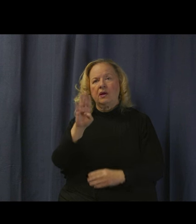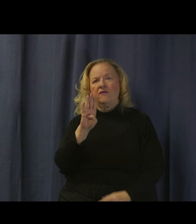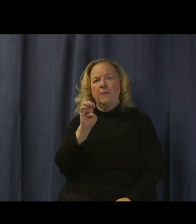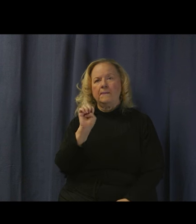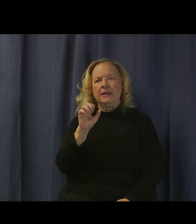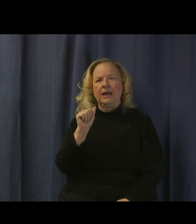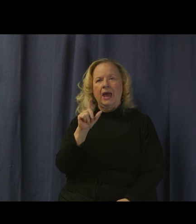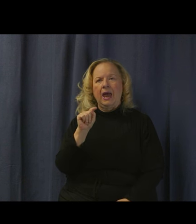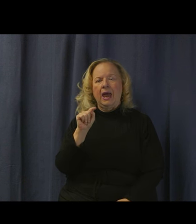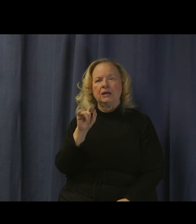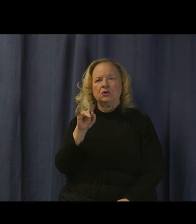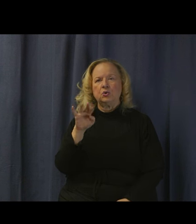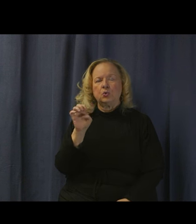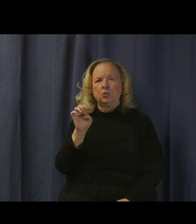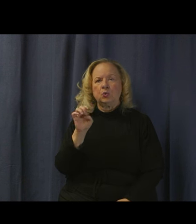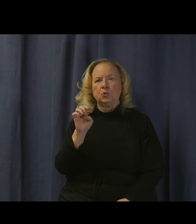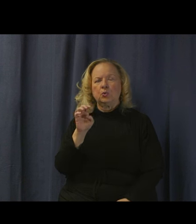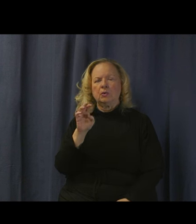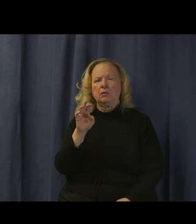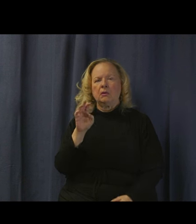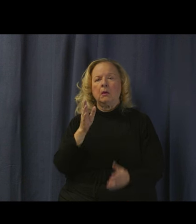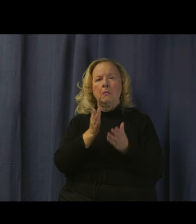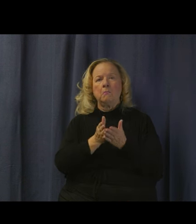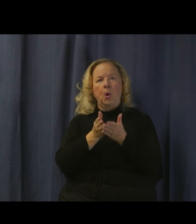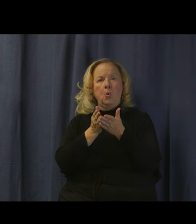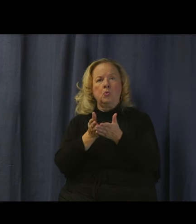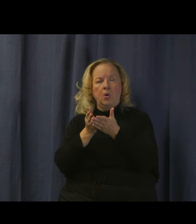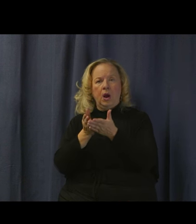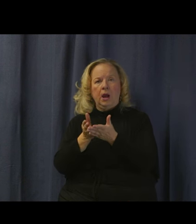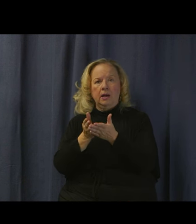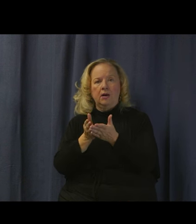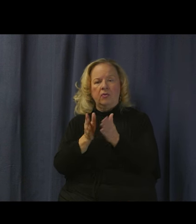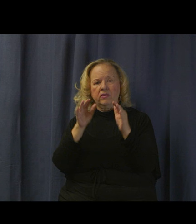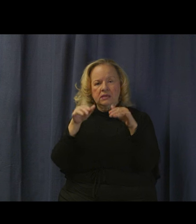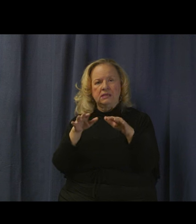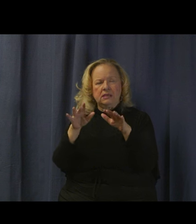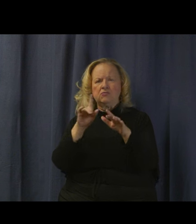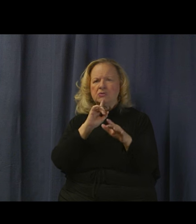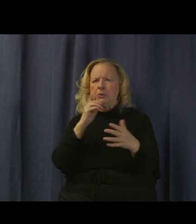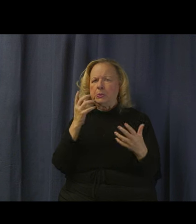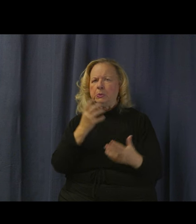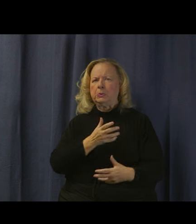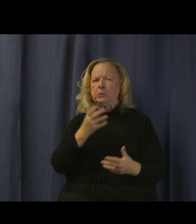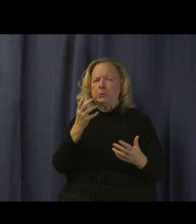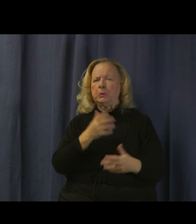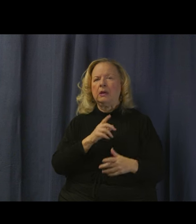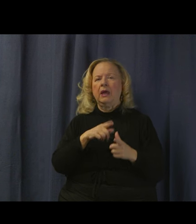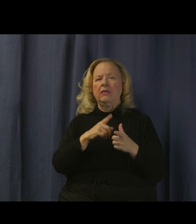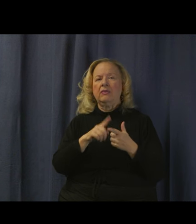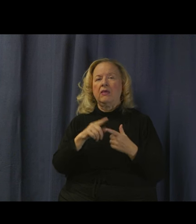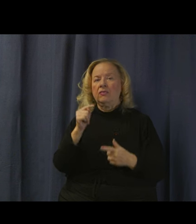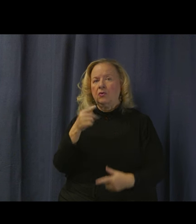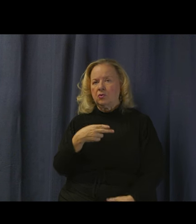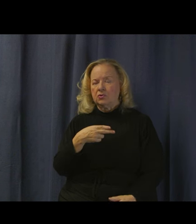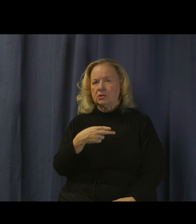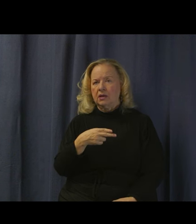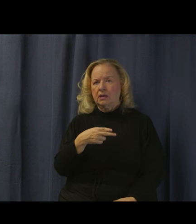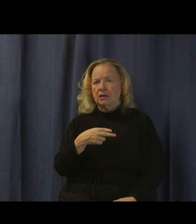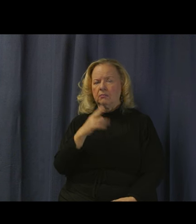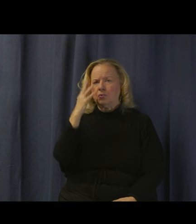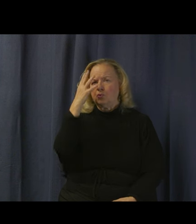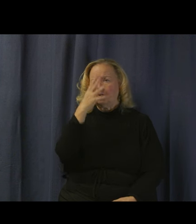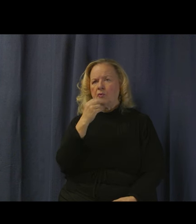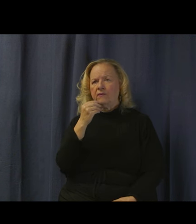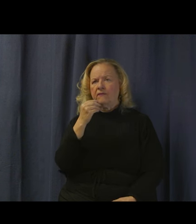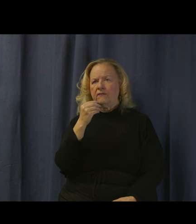a boat ride on the Sea of Galilee, which is absolutely incredible. And then Thursday, we're going to do a beautiful land initiative project. I think we're going to